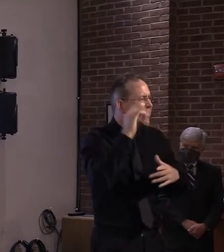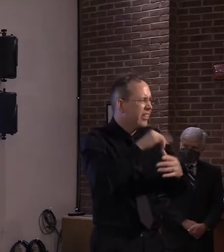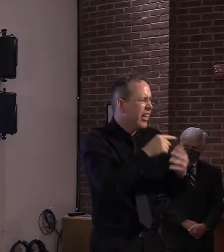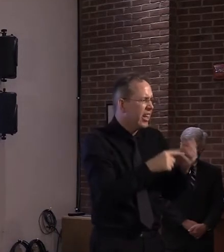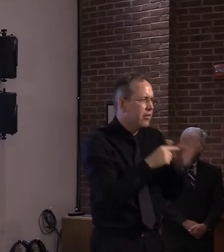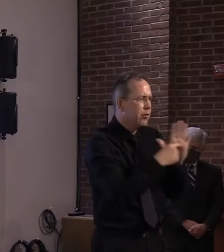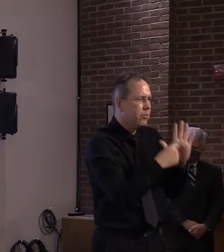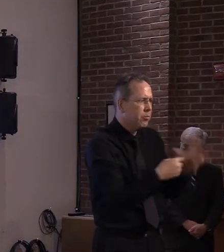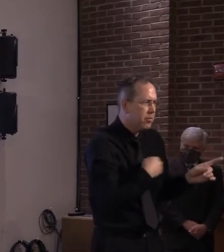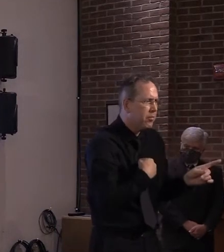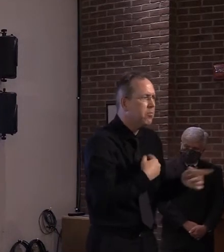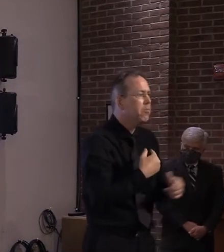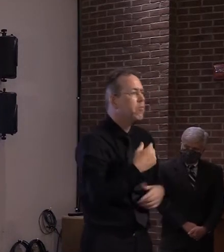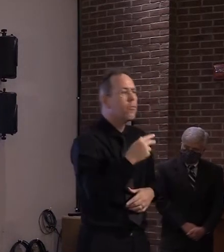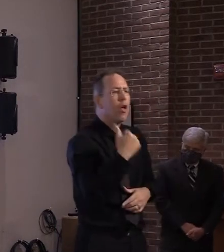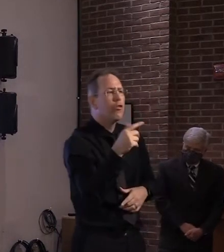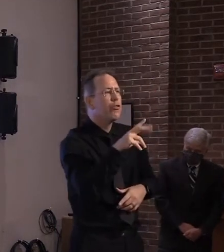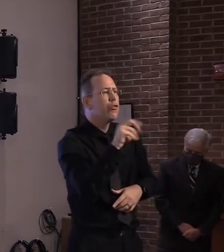not hospitalized.